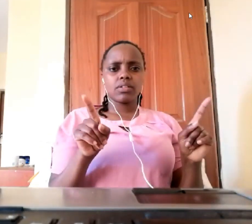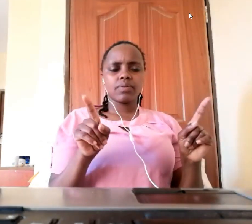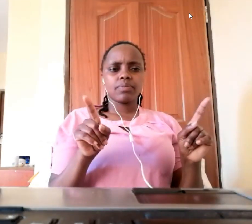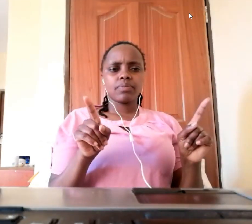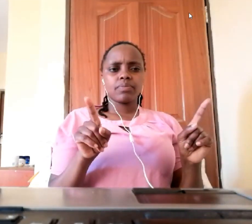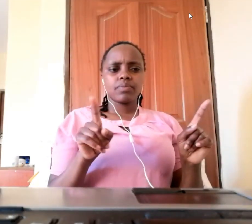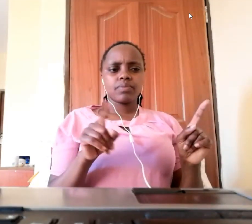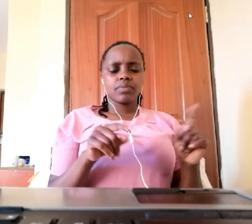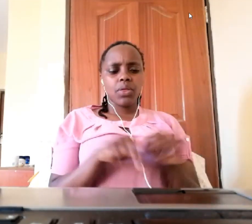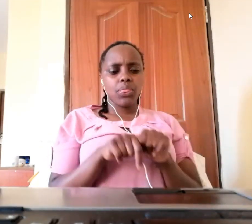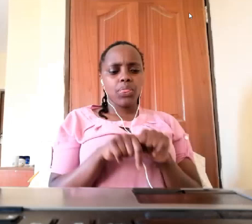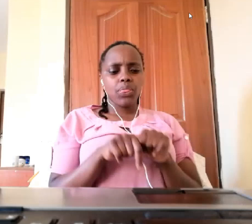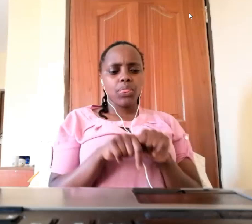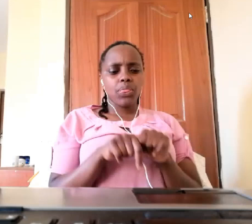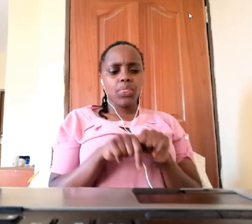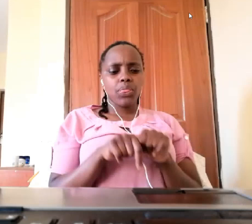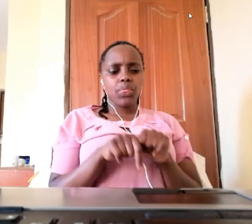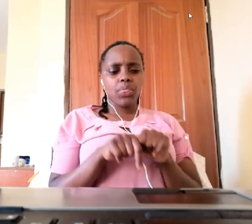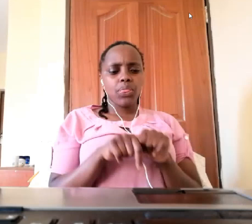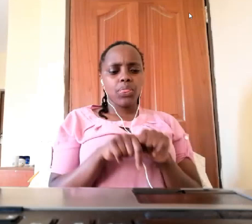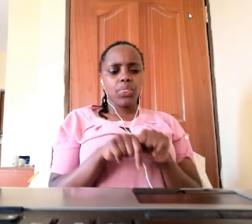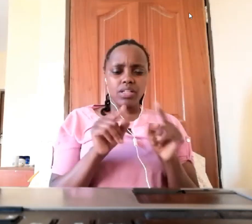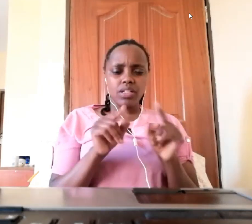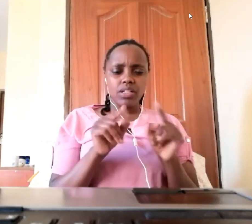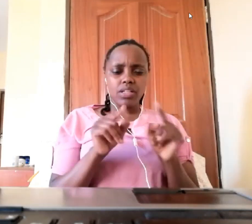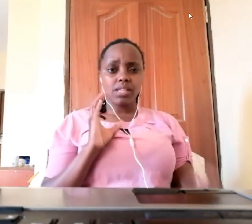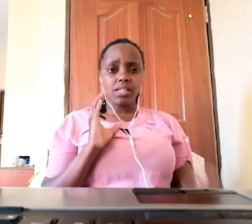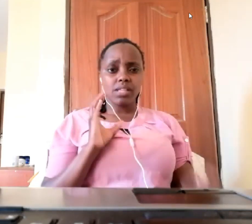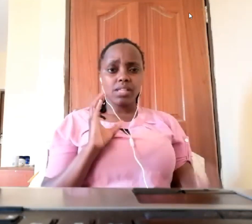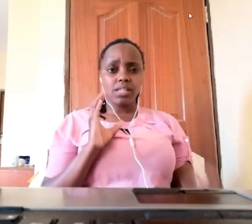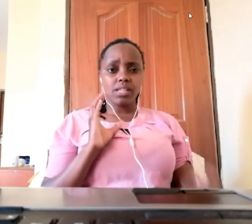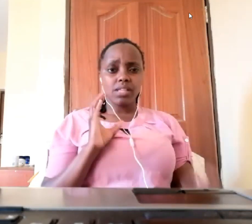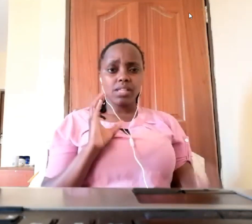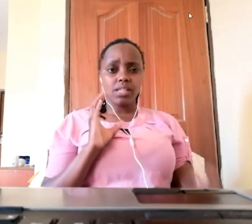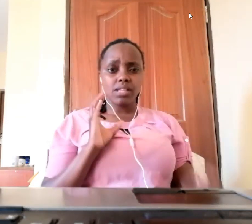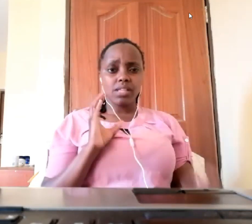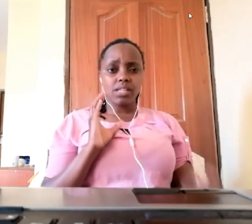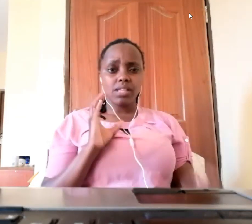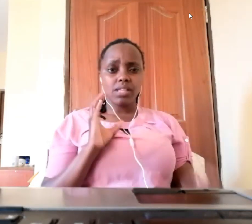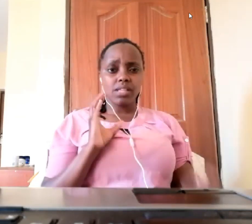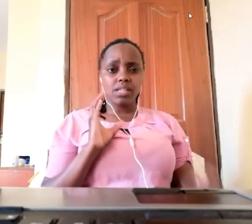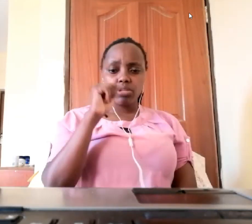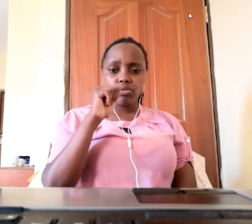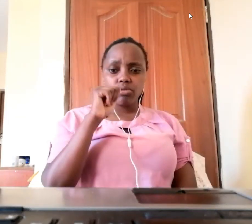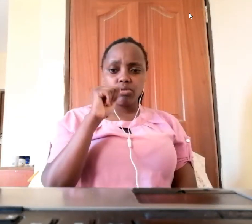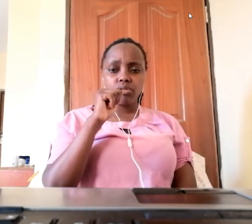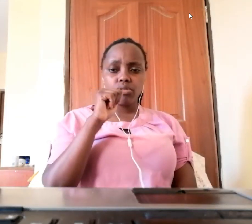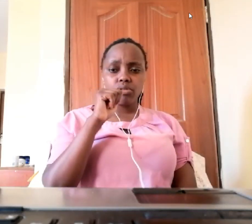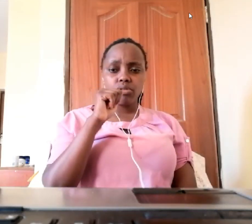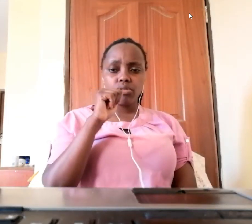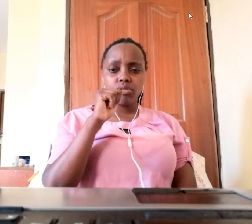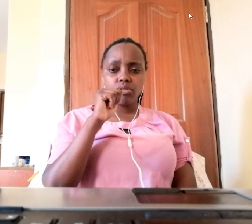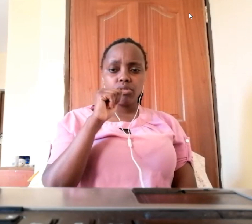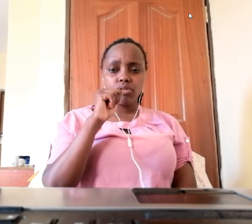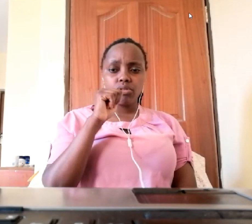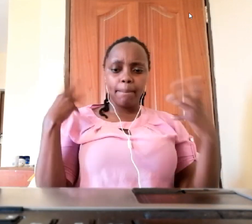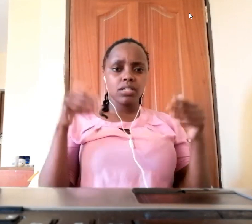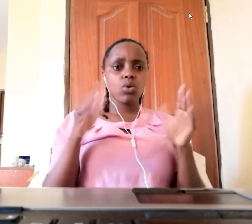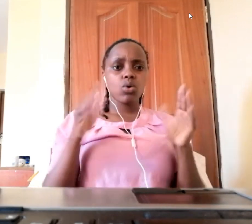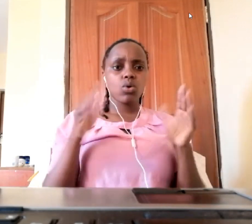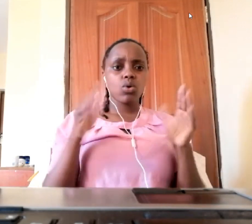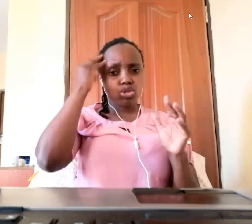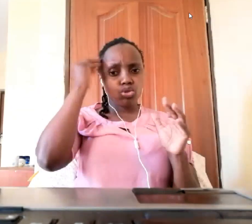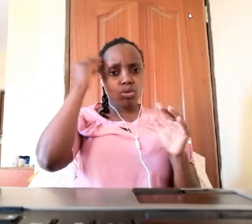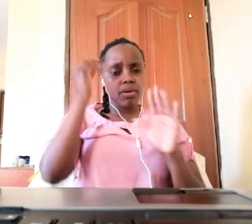keeps violating children's rights. As a committee, we can take a very practical case, Somalia, for